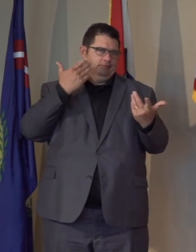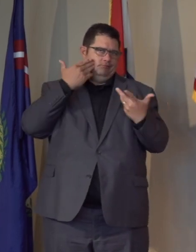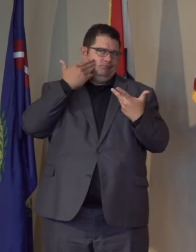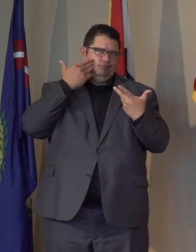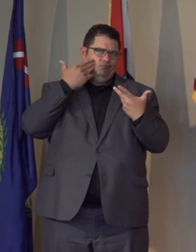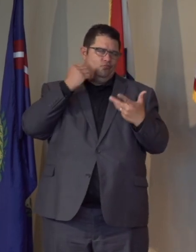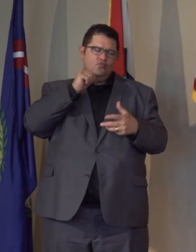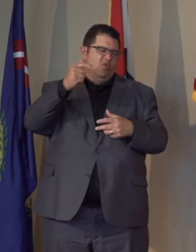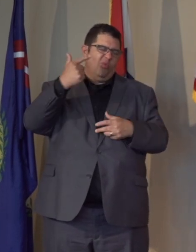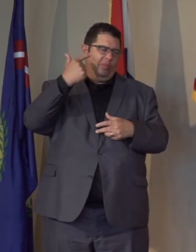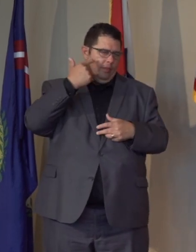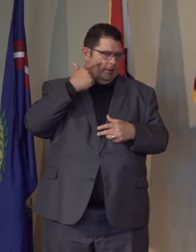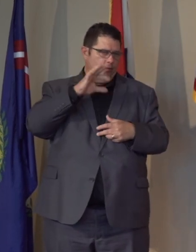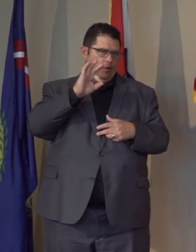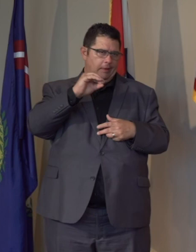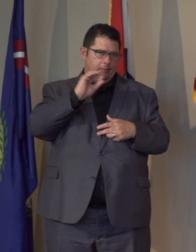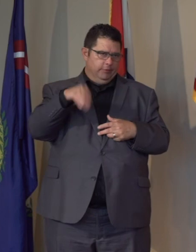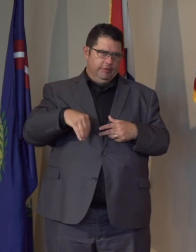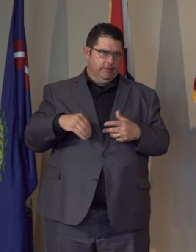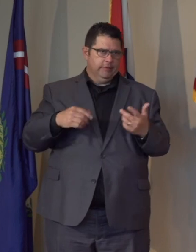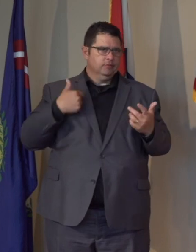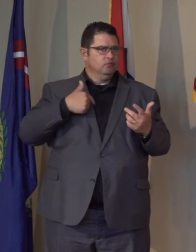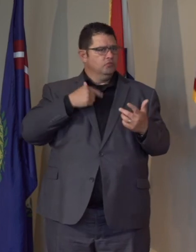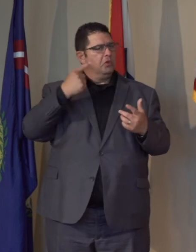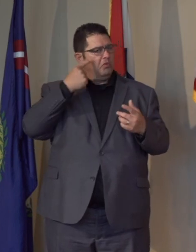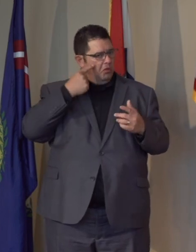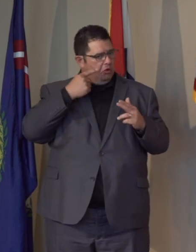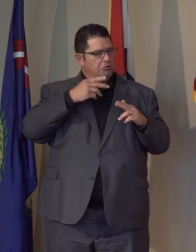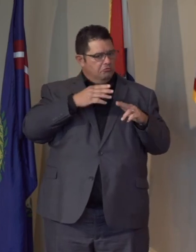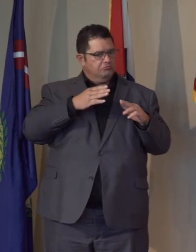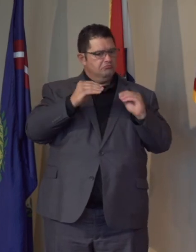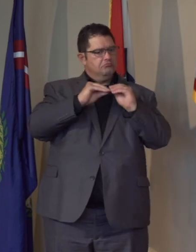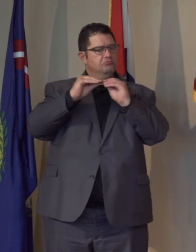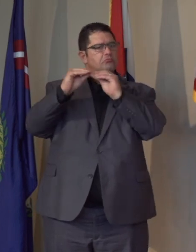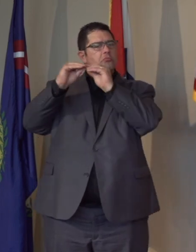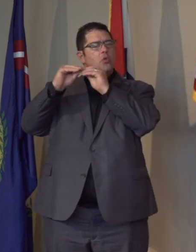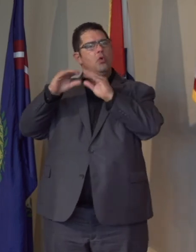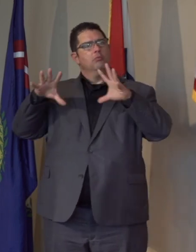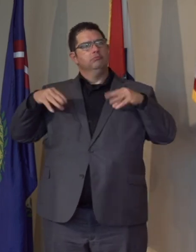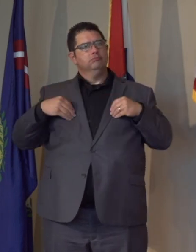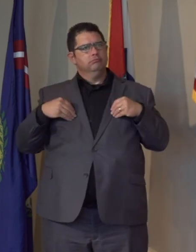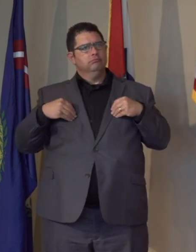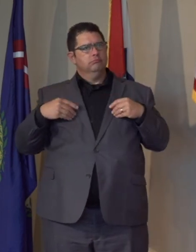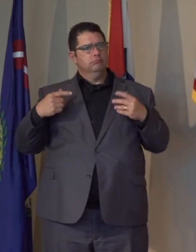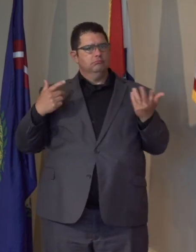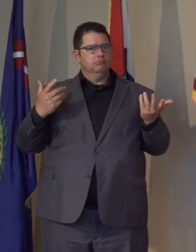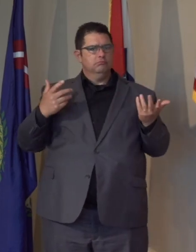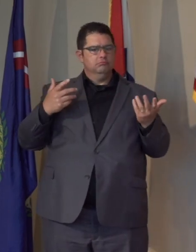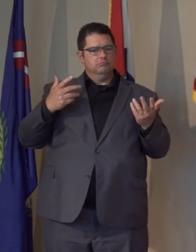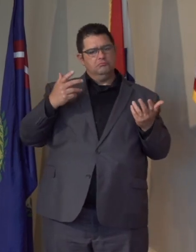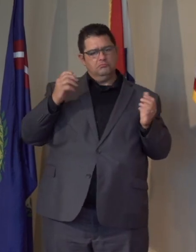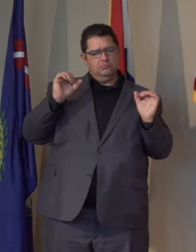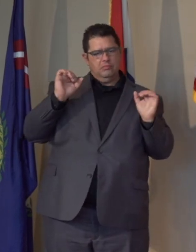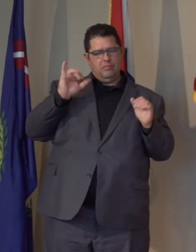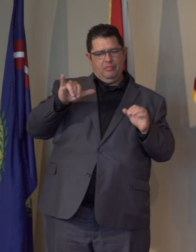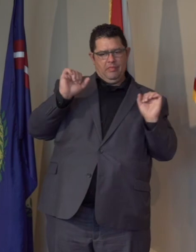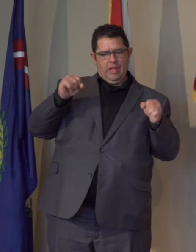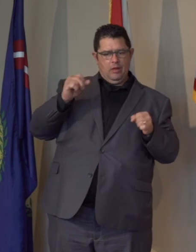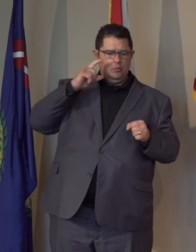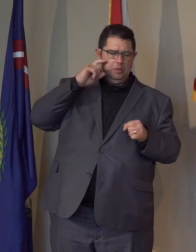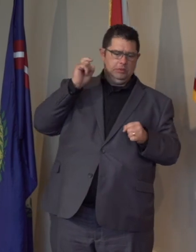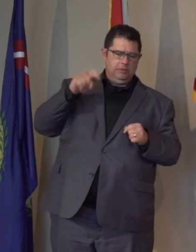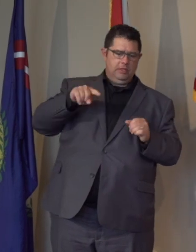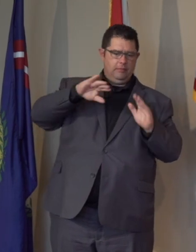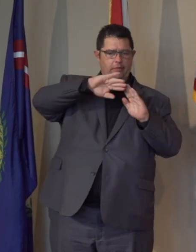we're there yet. But we do believe we're headed in the right direction, and we can tell that by the flattening of the infection rate in our